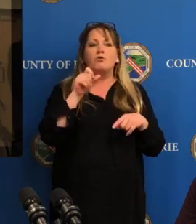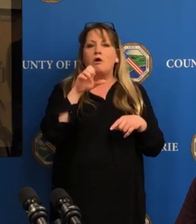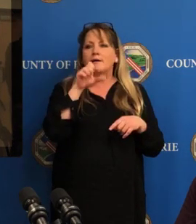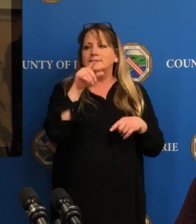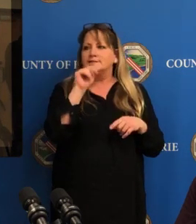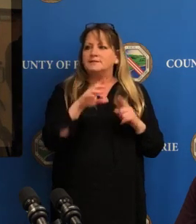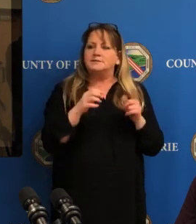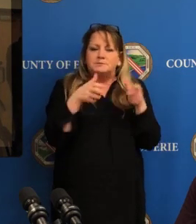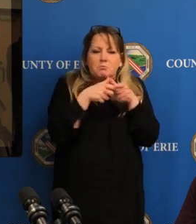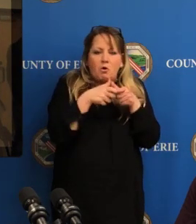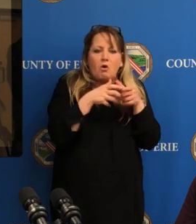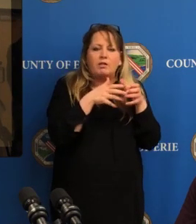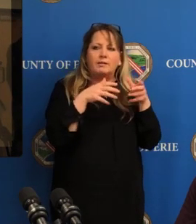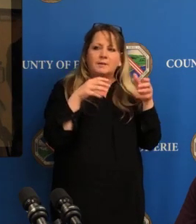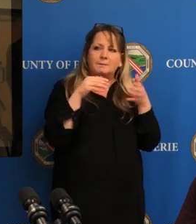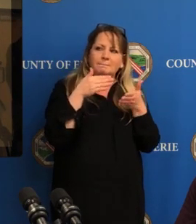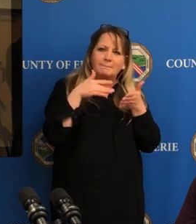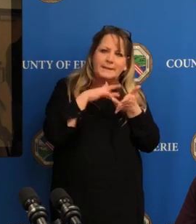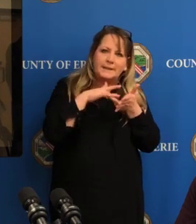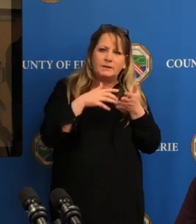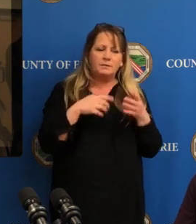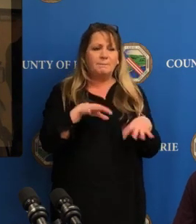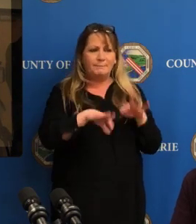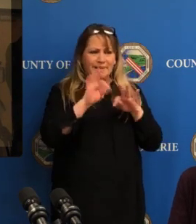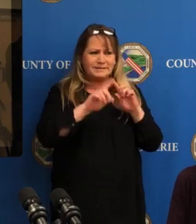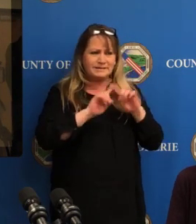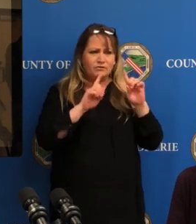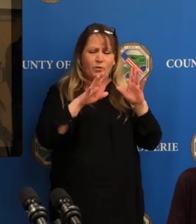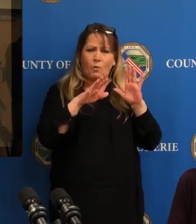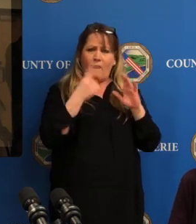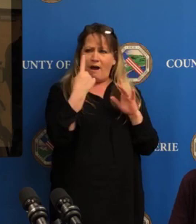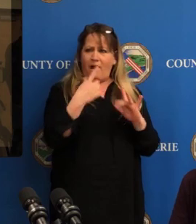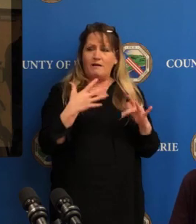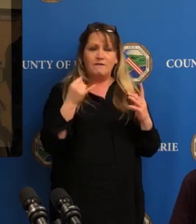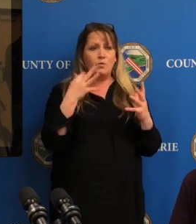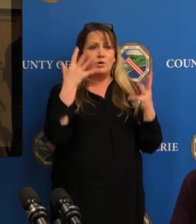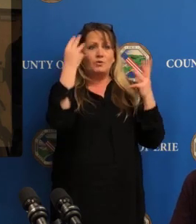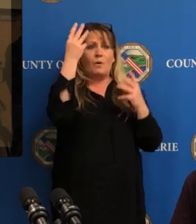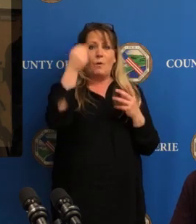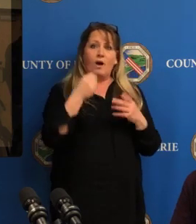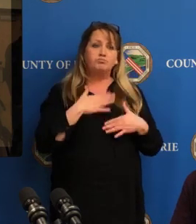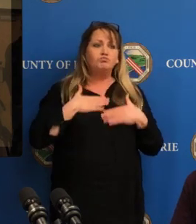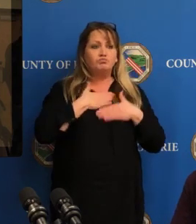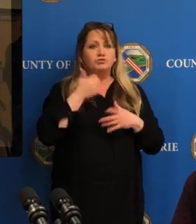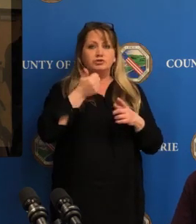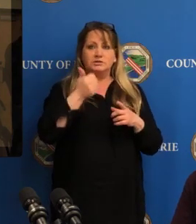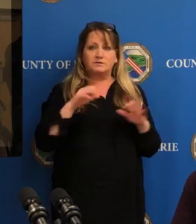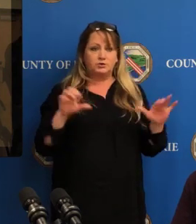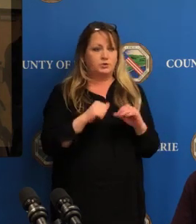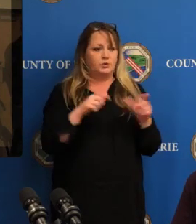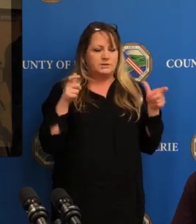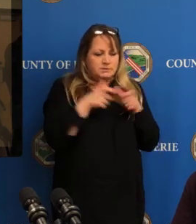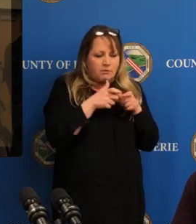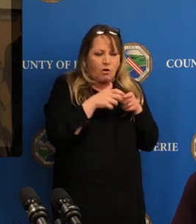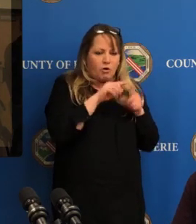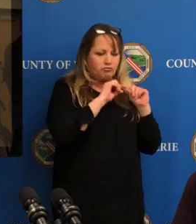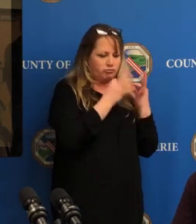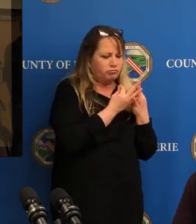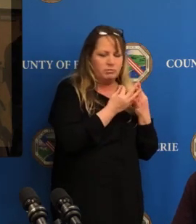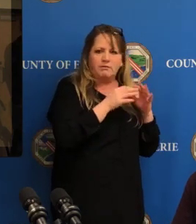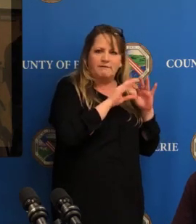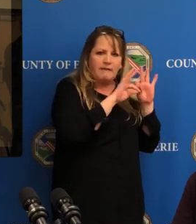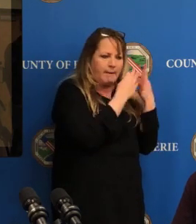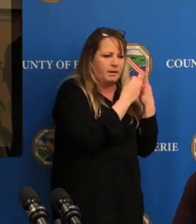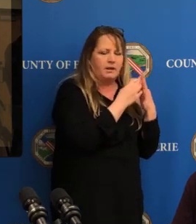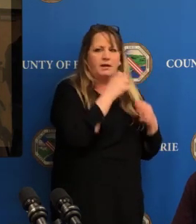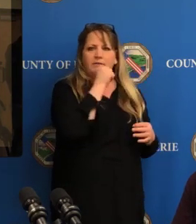pocket parks and even medium-sized parks we have. Pick a different park if you want to go out. Get out there, have fun. Do it in your small group of your family. Don't do it with